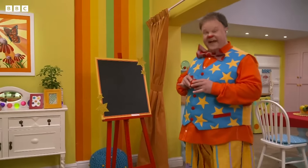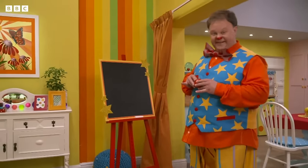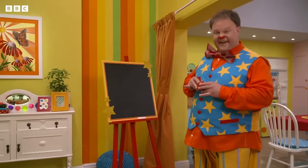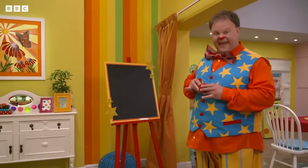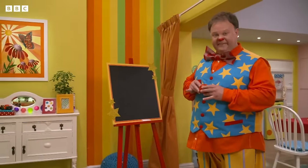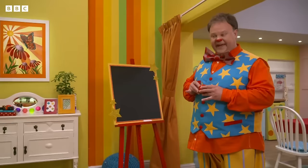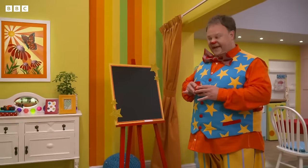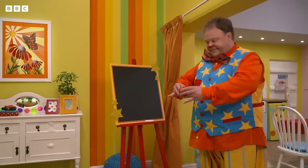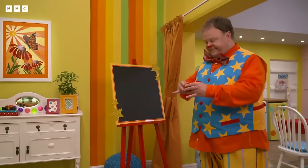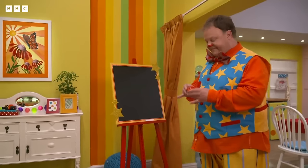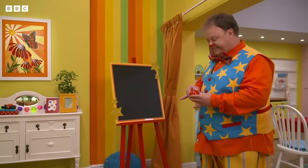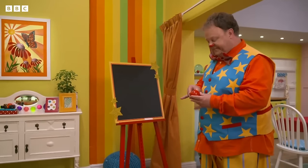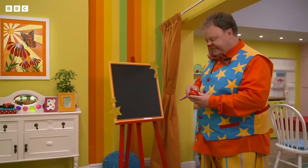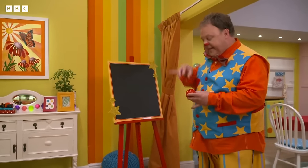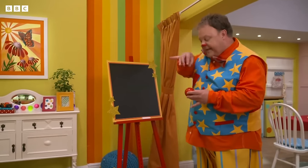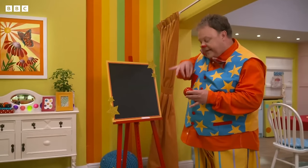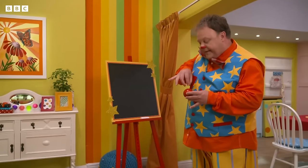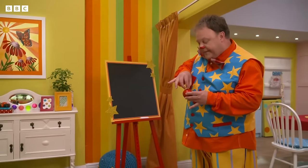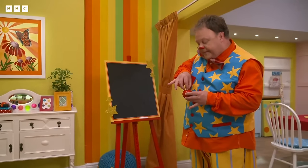Right, here we go.